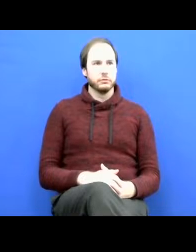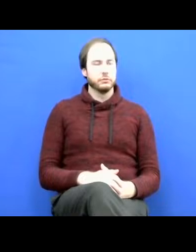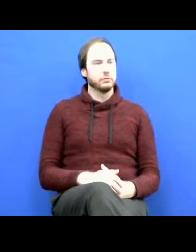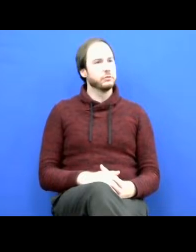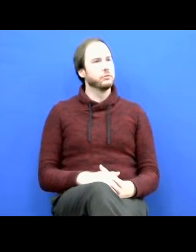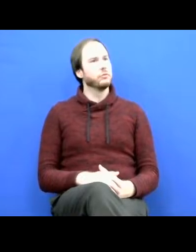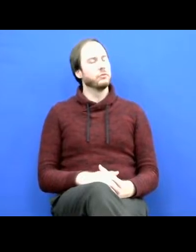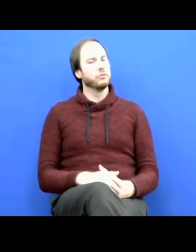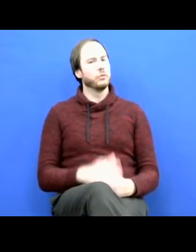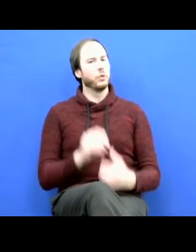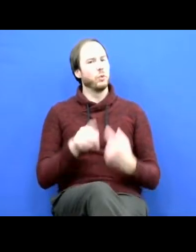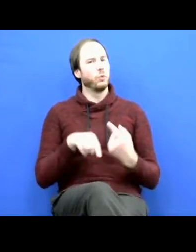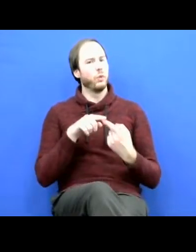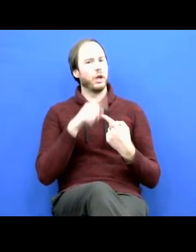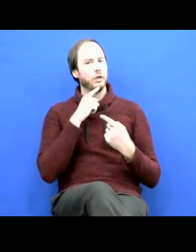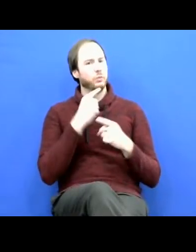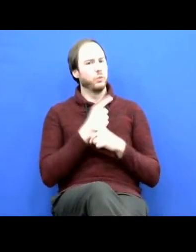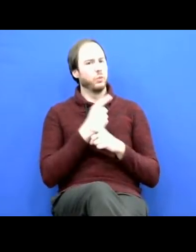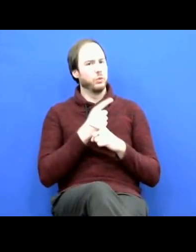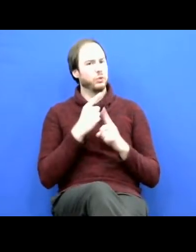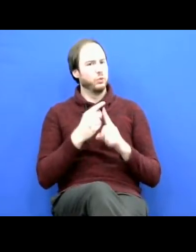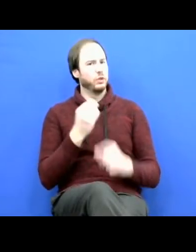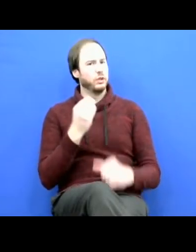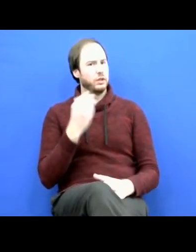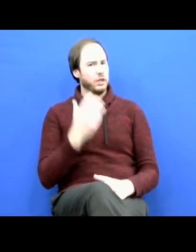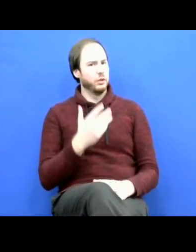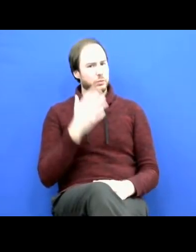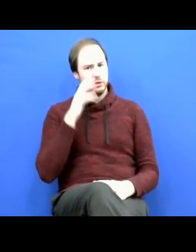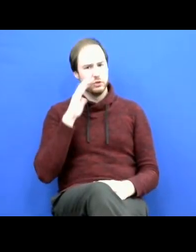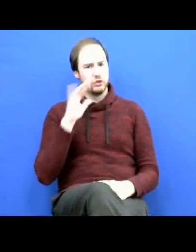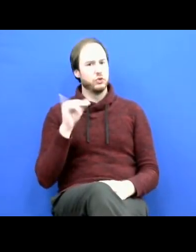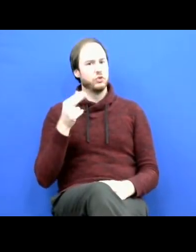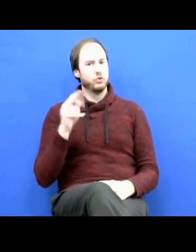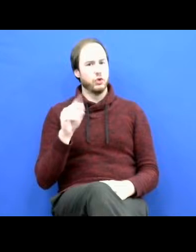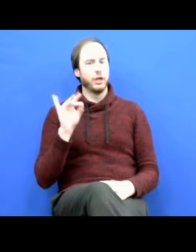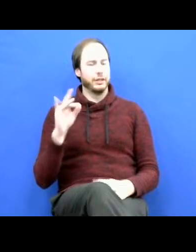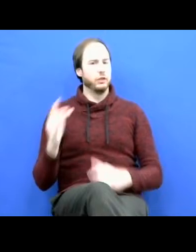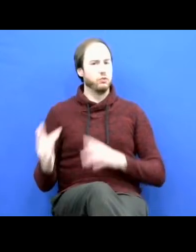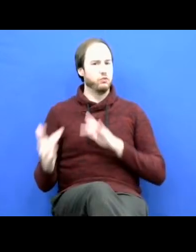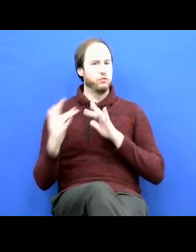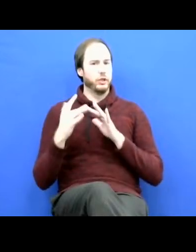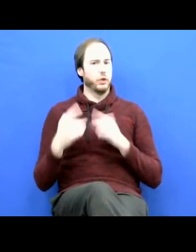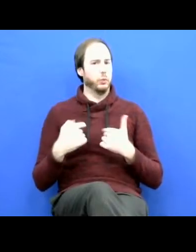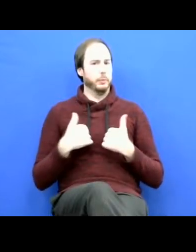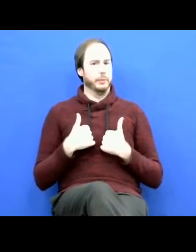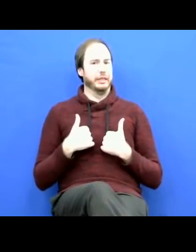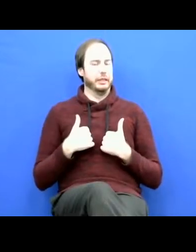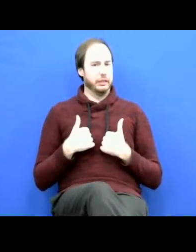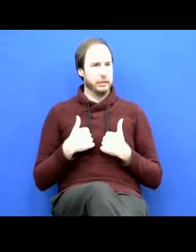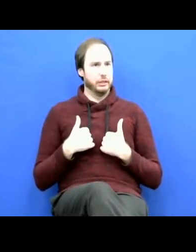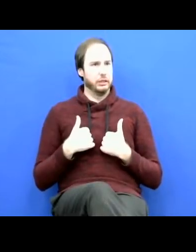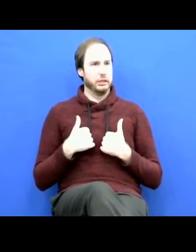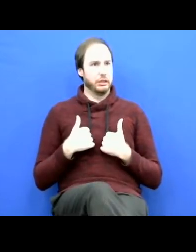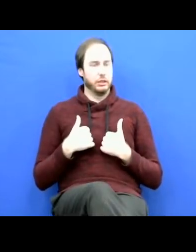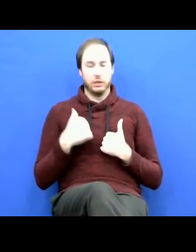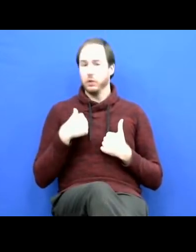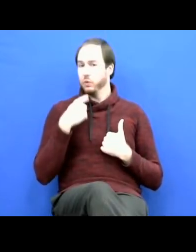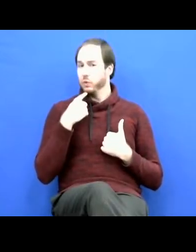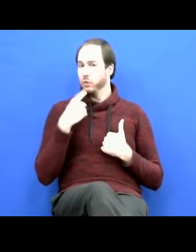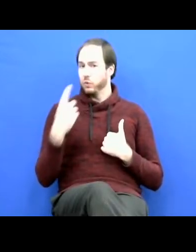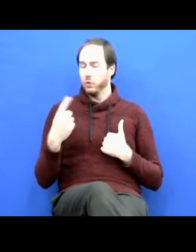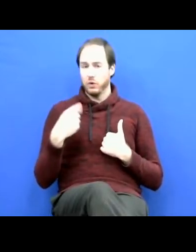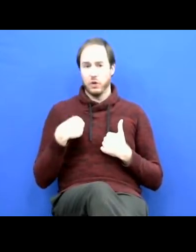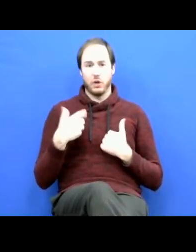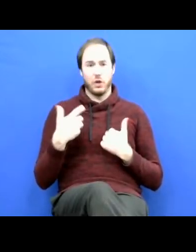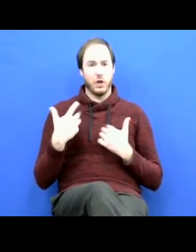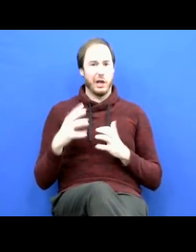what point would it be appropriate to do that? Because John did reach out to me. And I told him at that time, I really didn't want